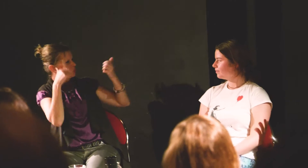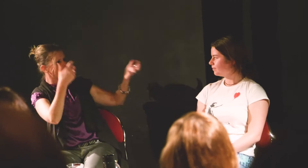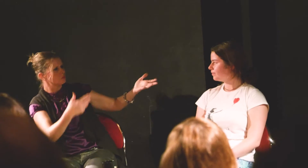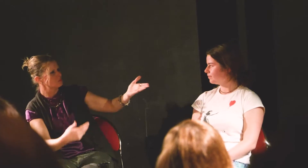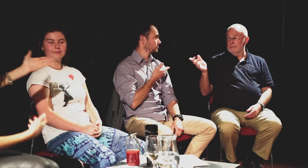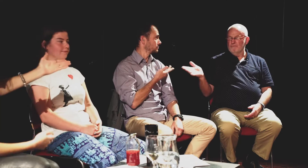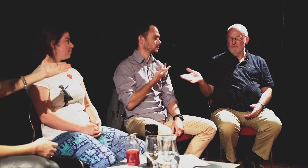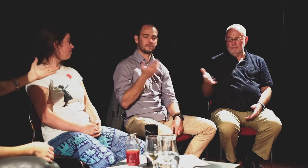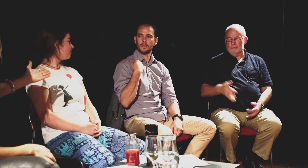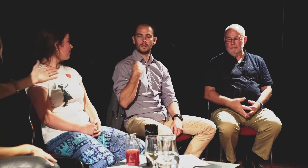to uni? Were you going to travel?